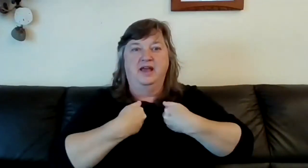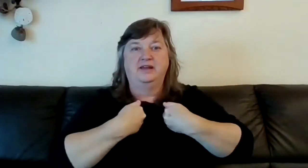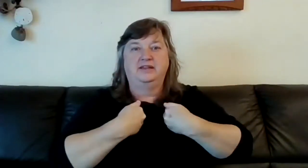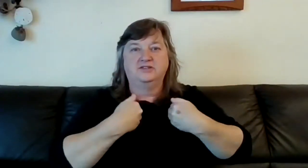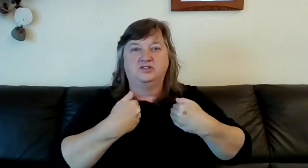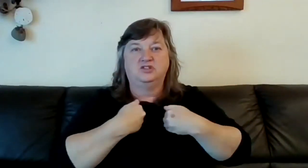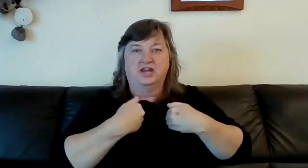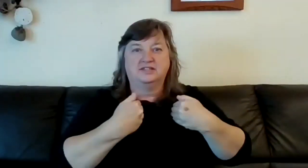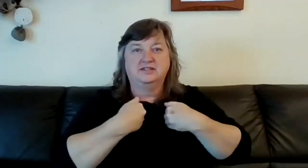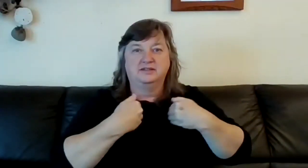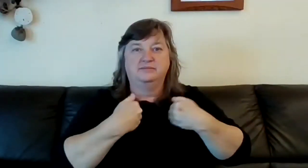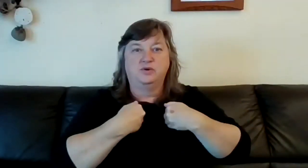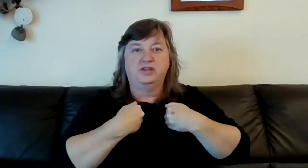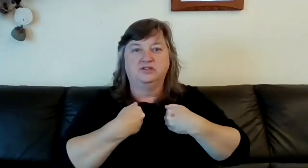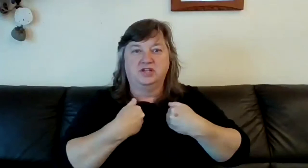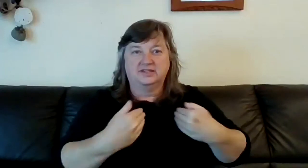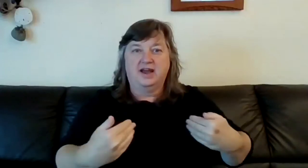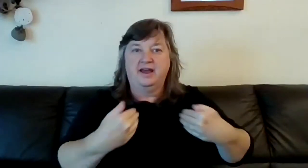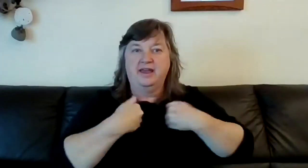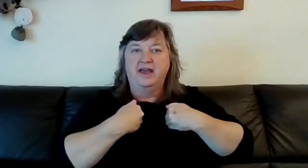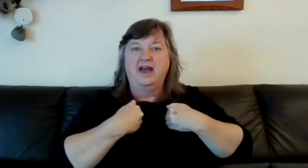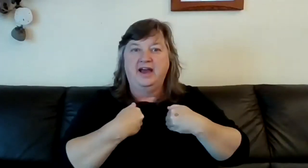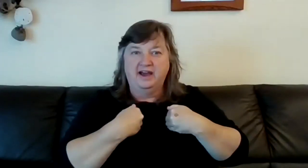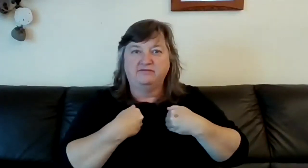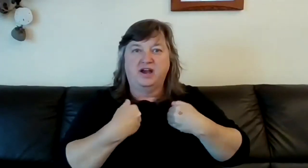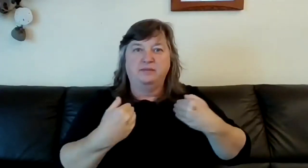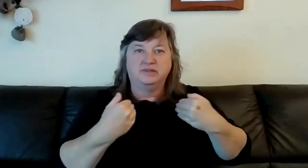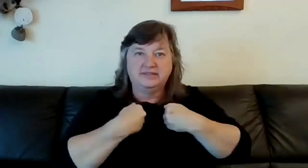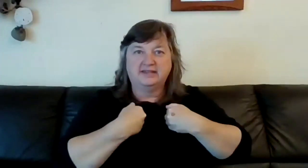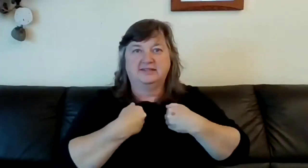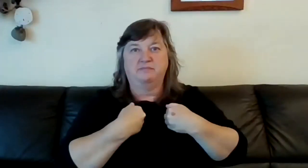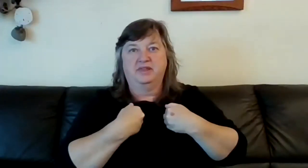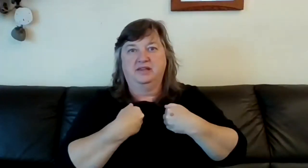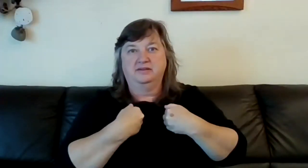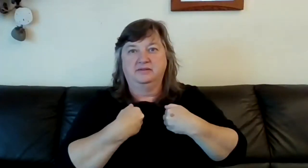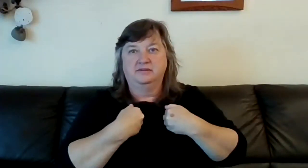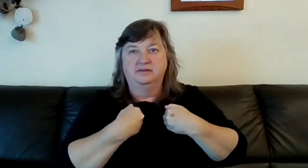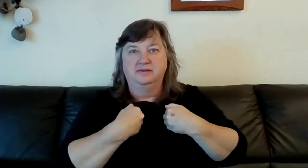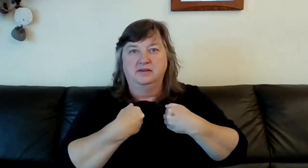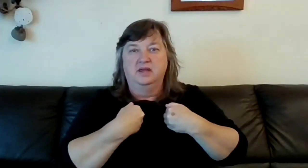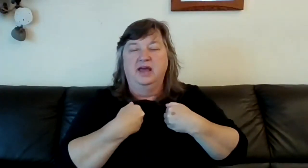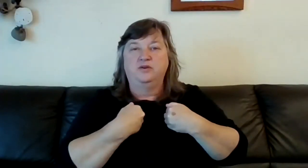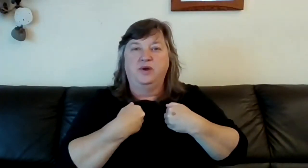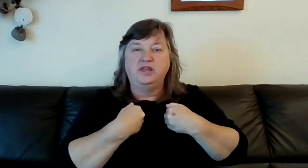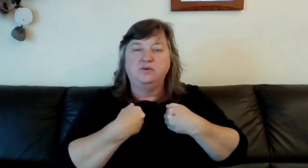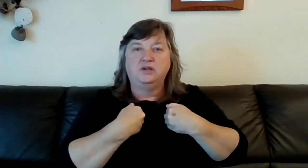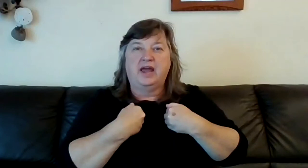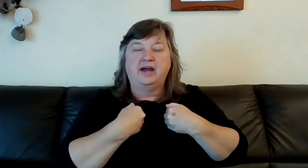and against your chest, poking your chest. I have, I possess something. And the way you would ask,